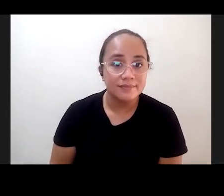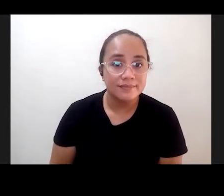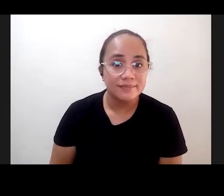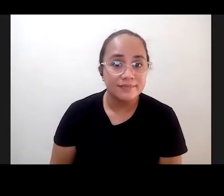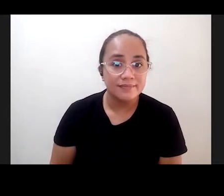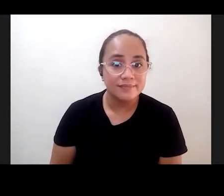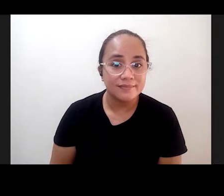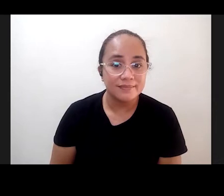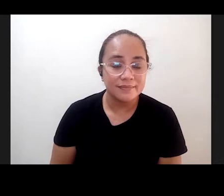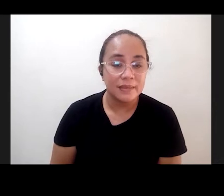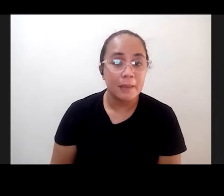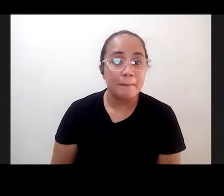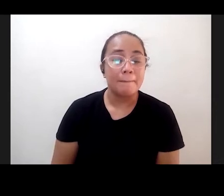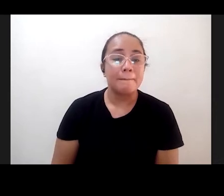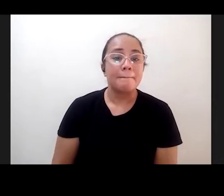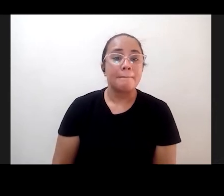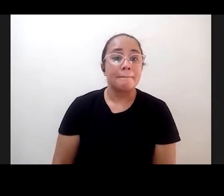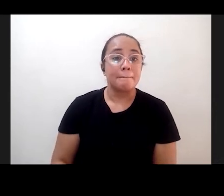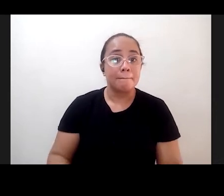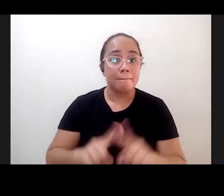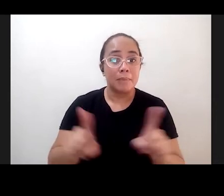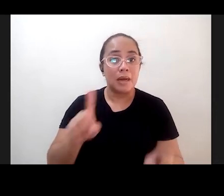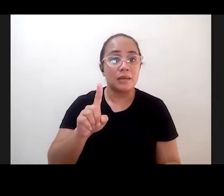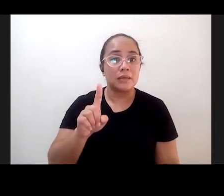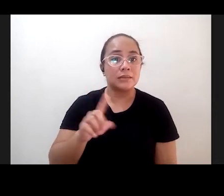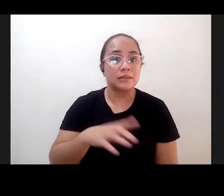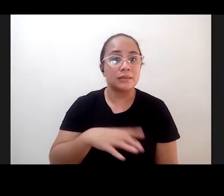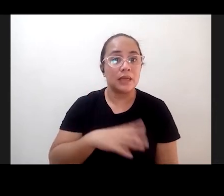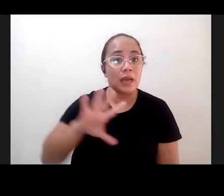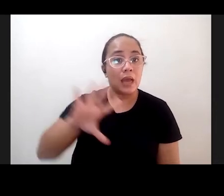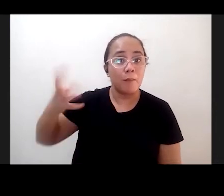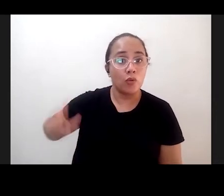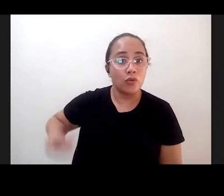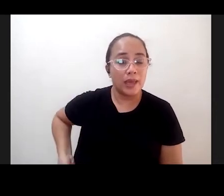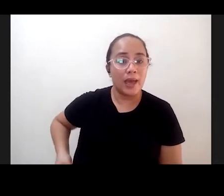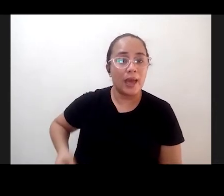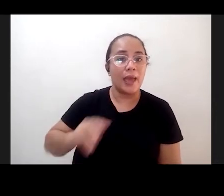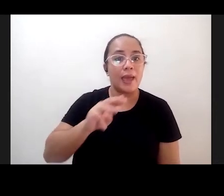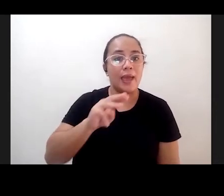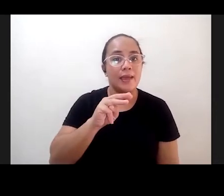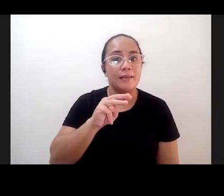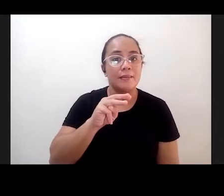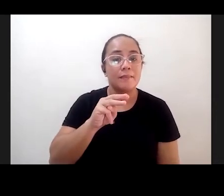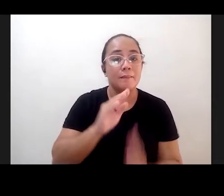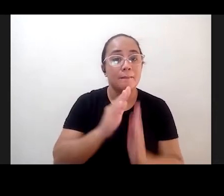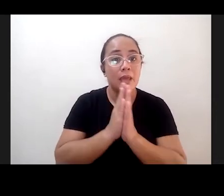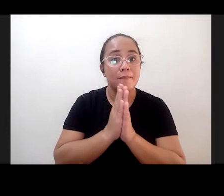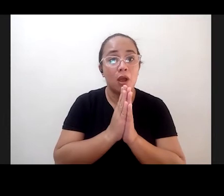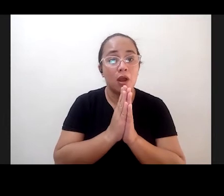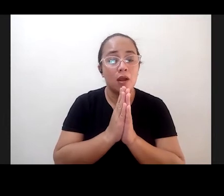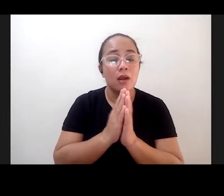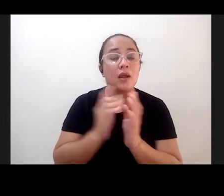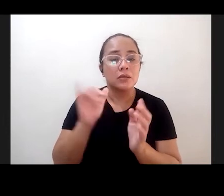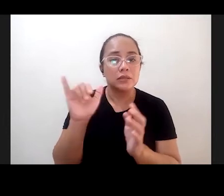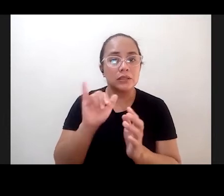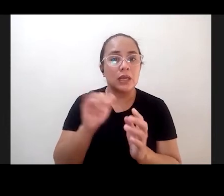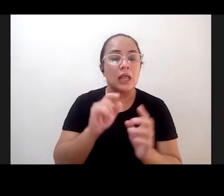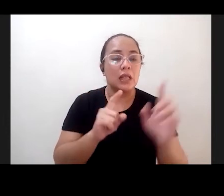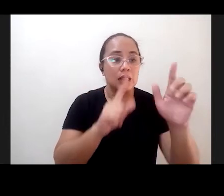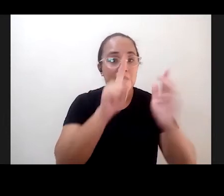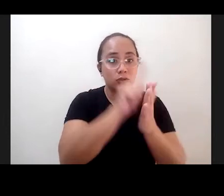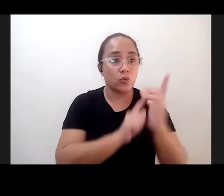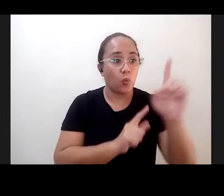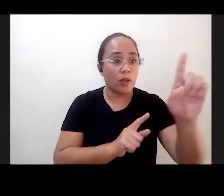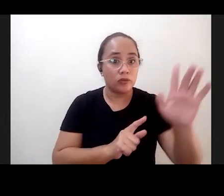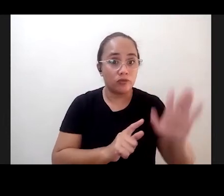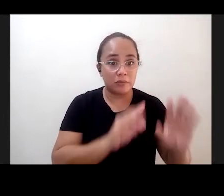But in Cambodia and in Myanmar, we did lesson 1 to 5 teaching, and then lesson 1